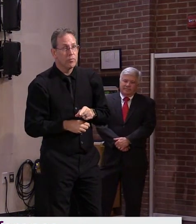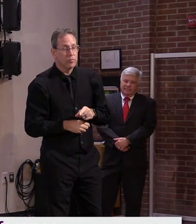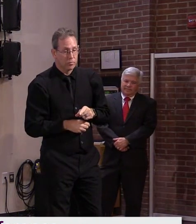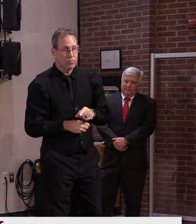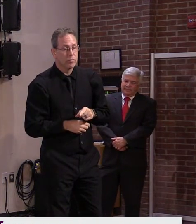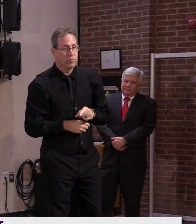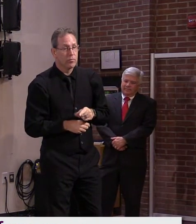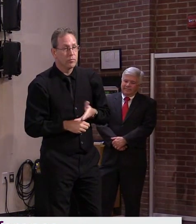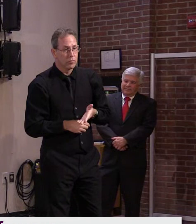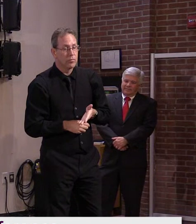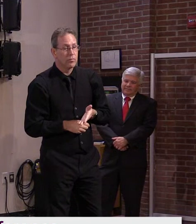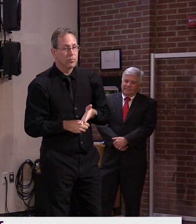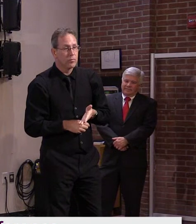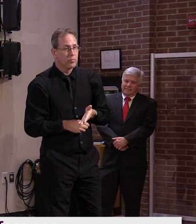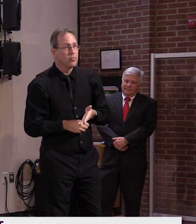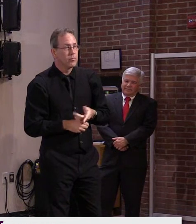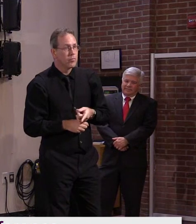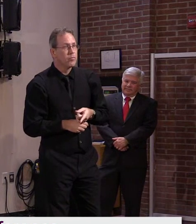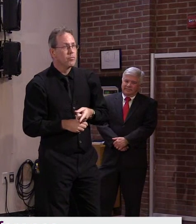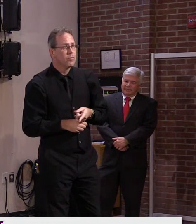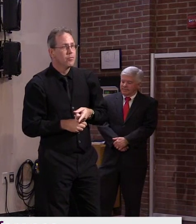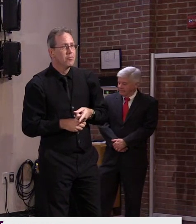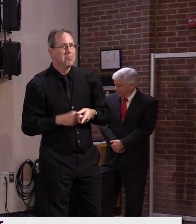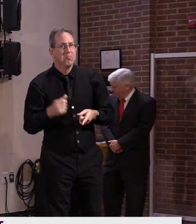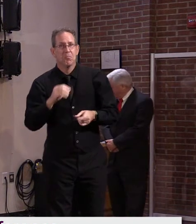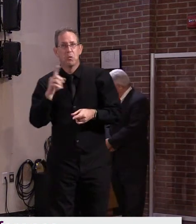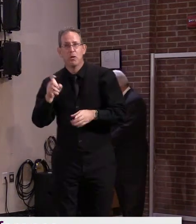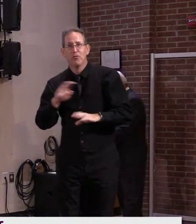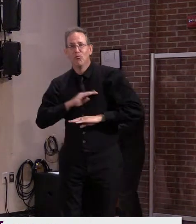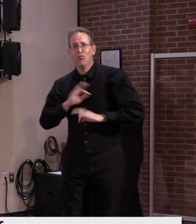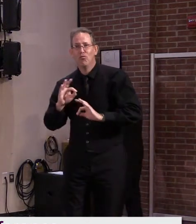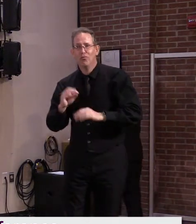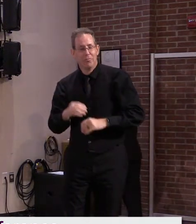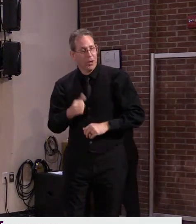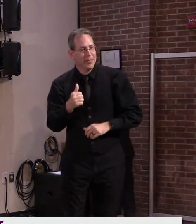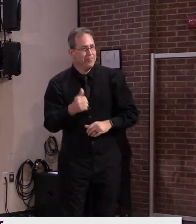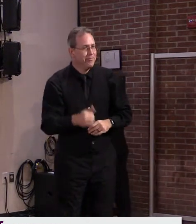Thank you. I'm all set for today. Thank you. Thank you, Greg.